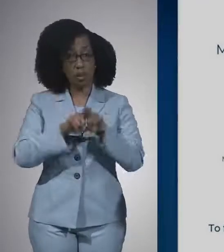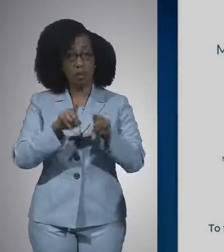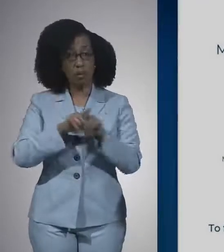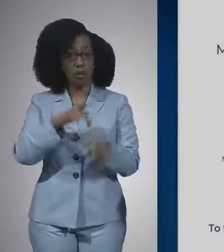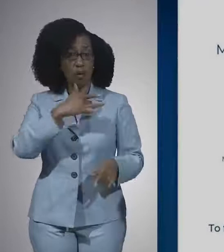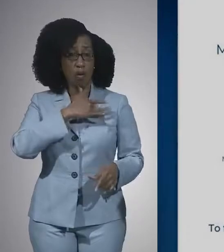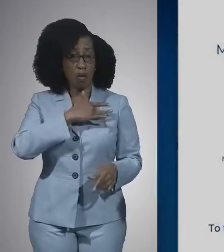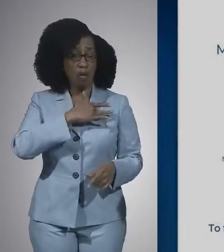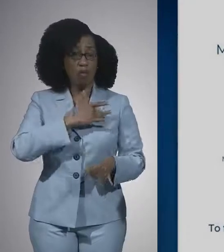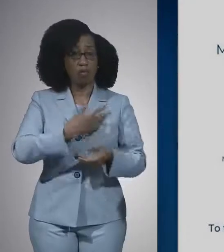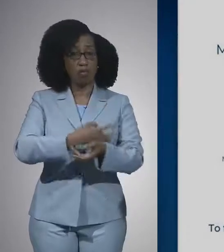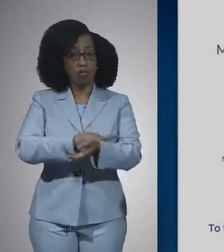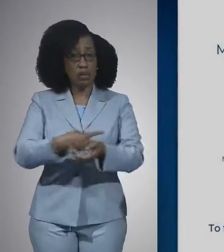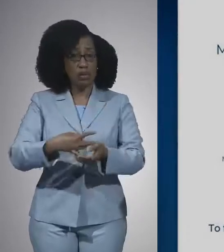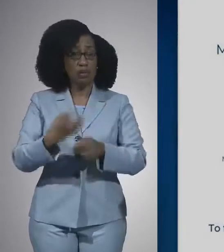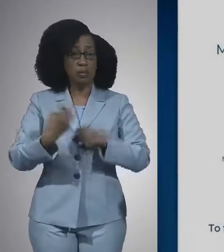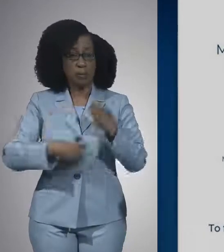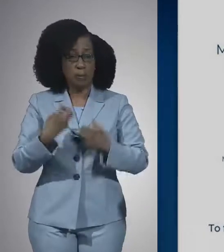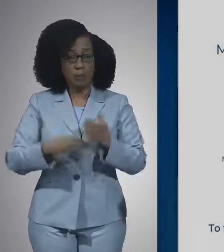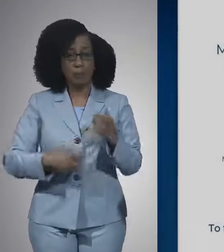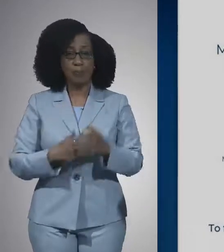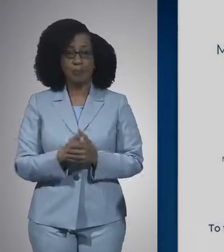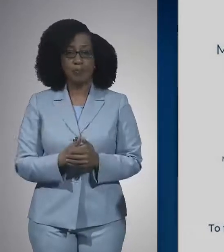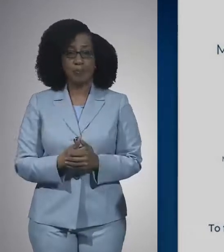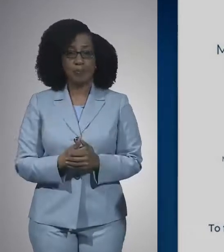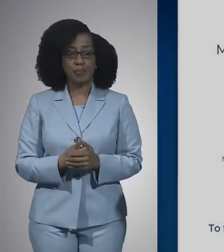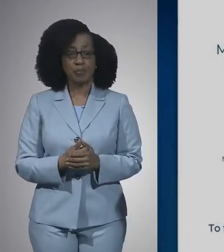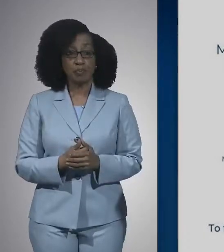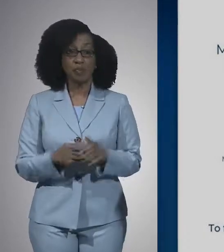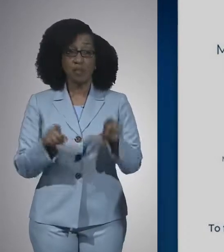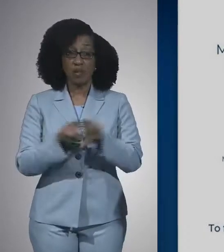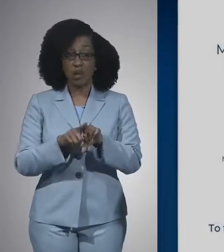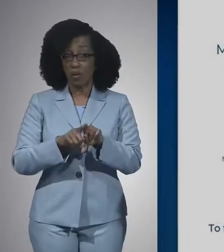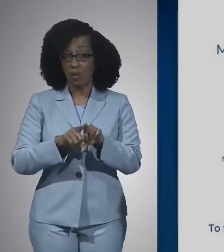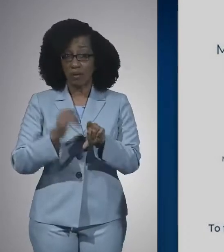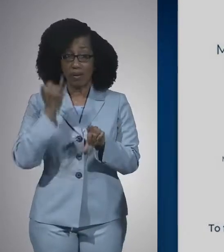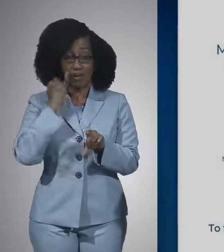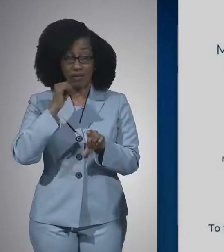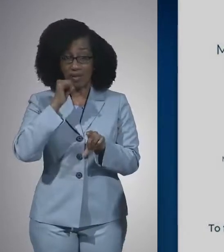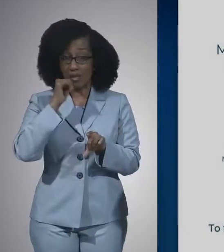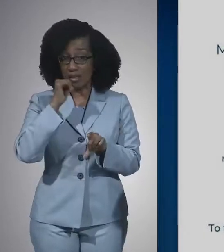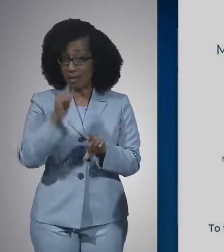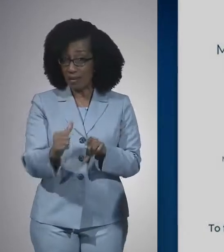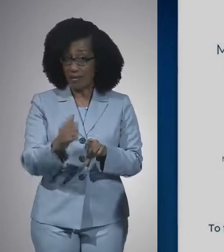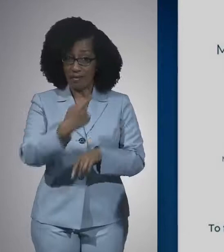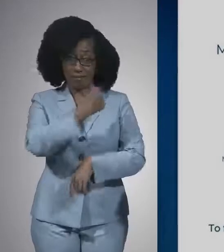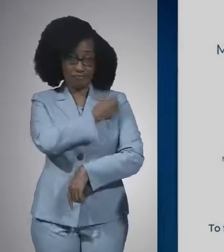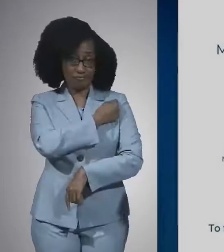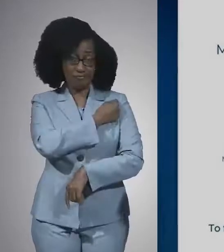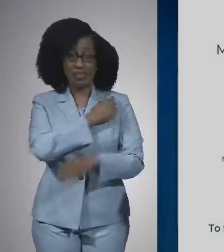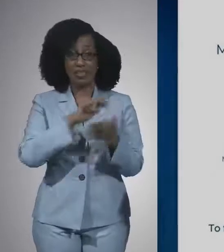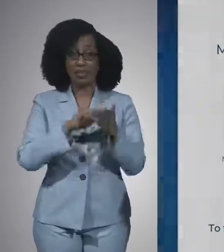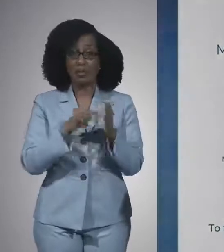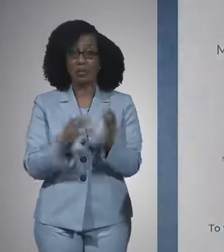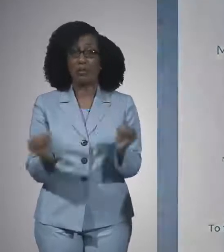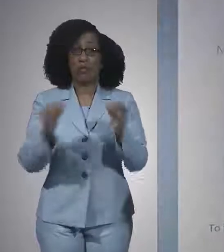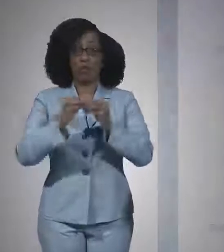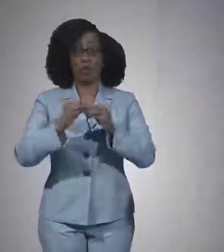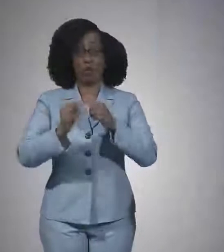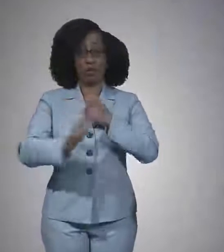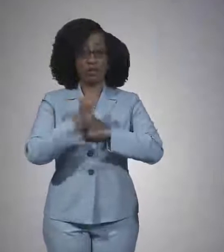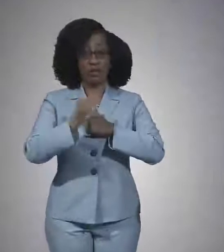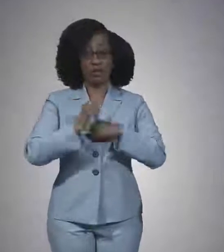disease. All of these things, in addition to not being fully vaccinated, put you in a higher risk category.